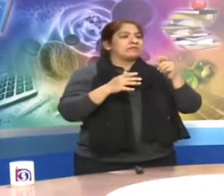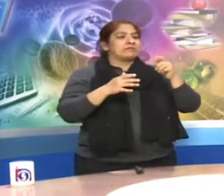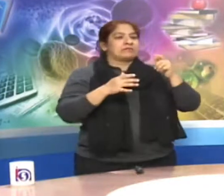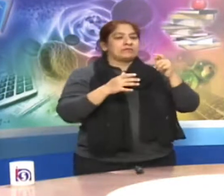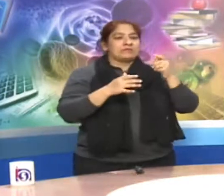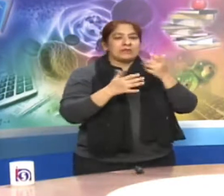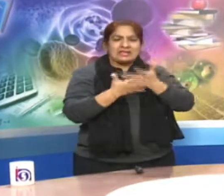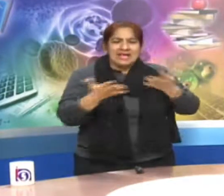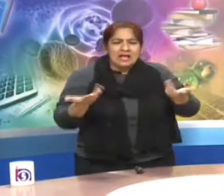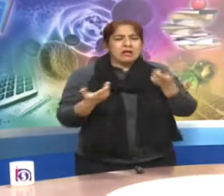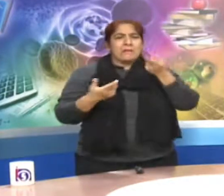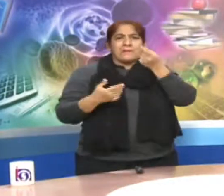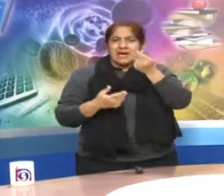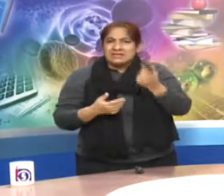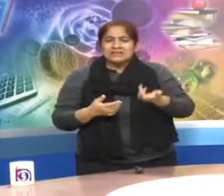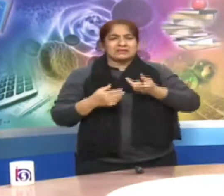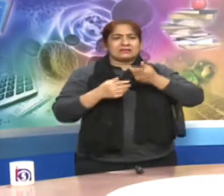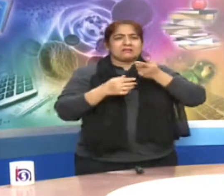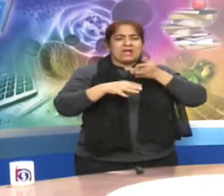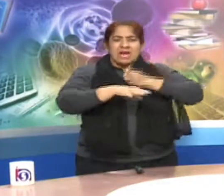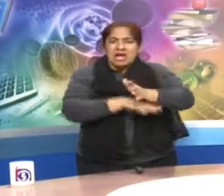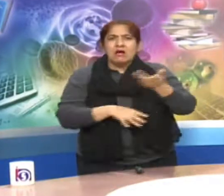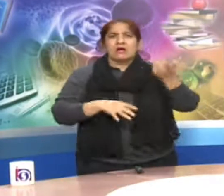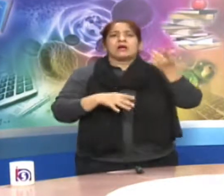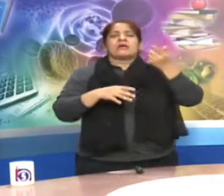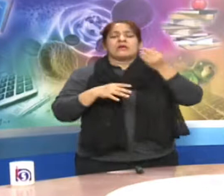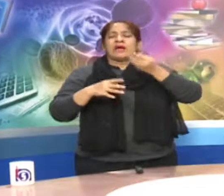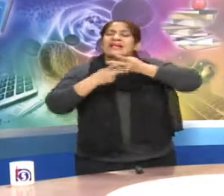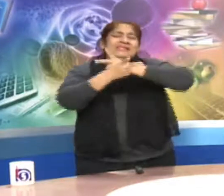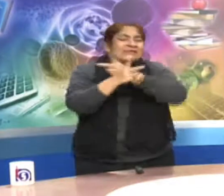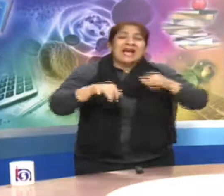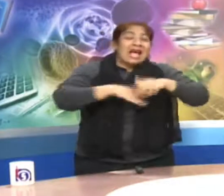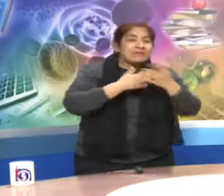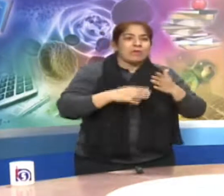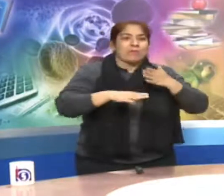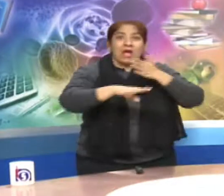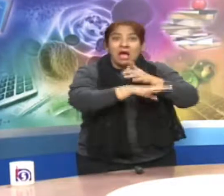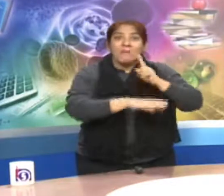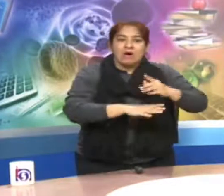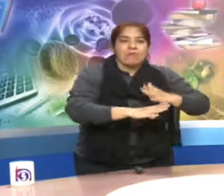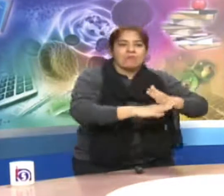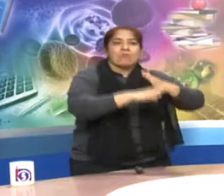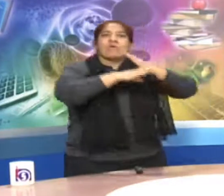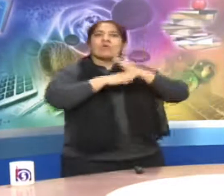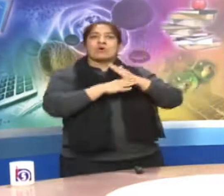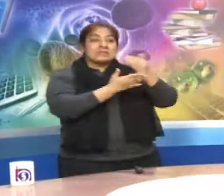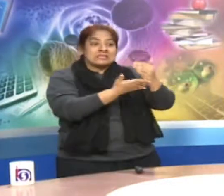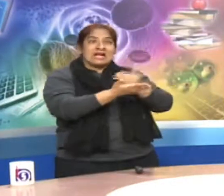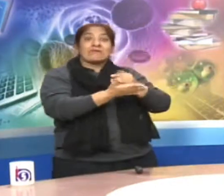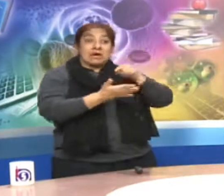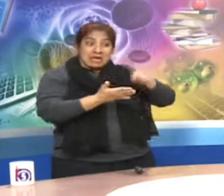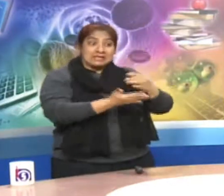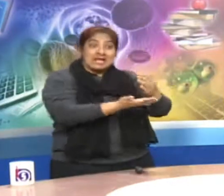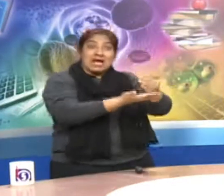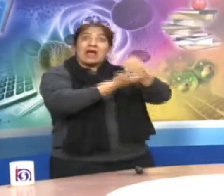a mishappening, it could be in money wise, it could be anything. So who protects the